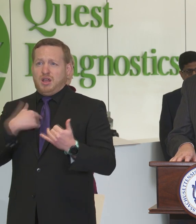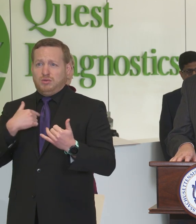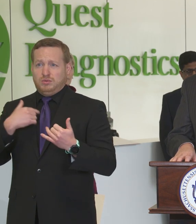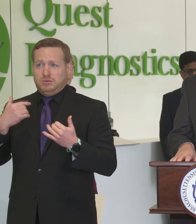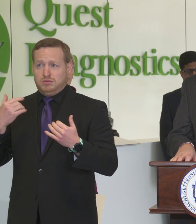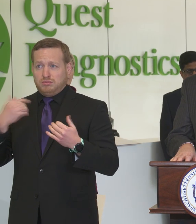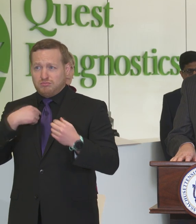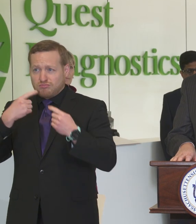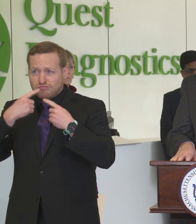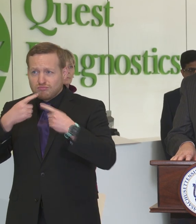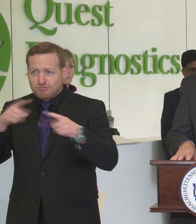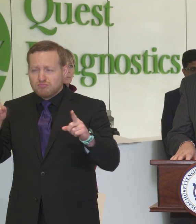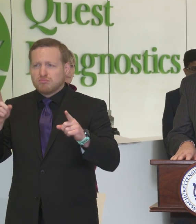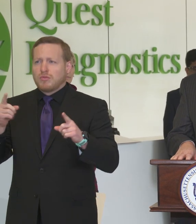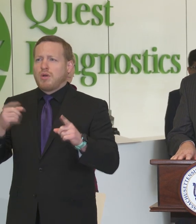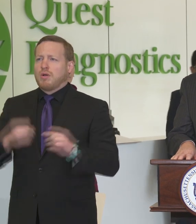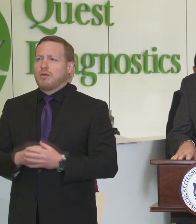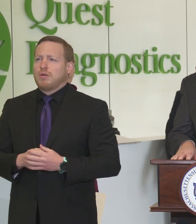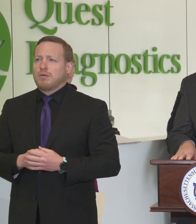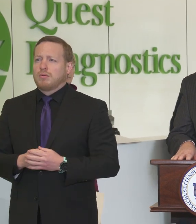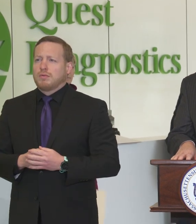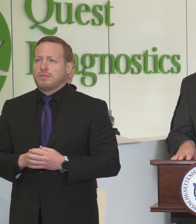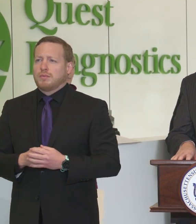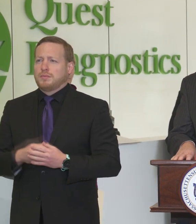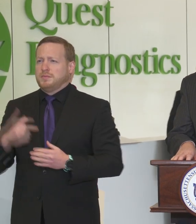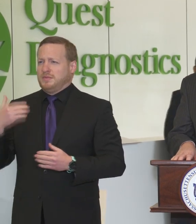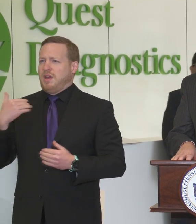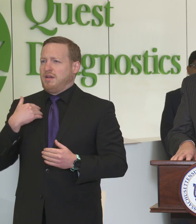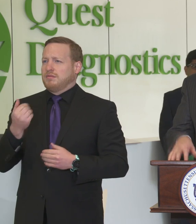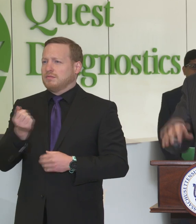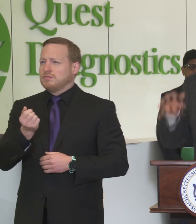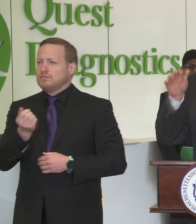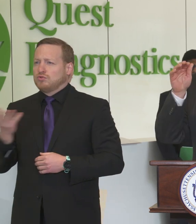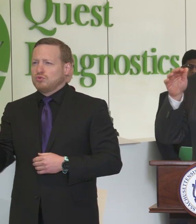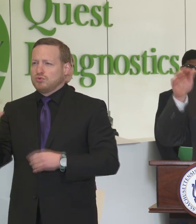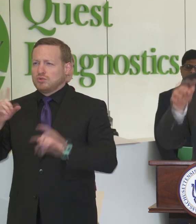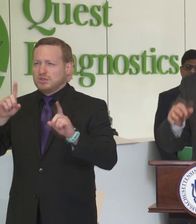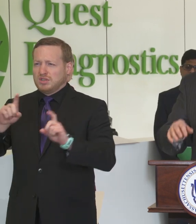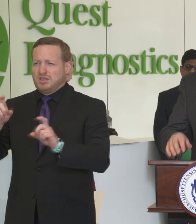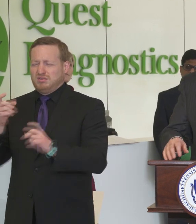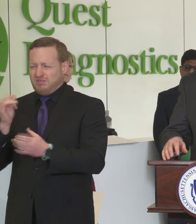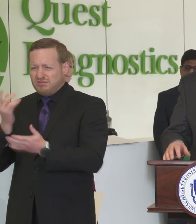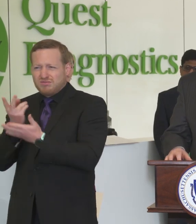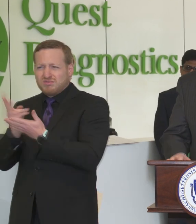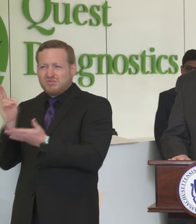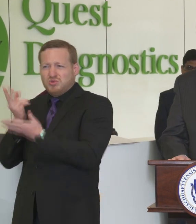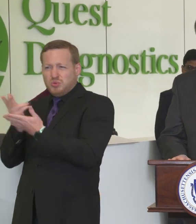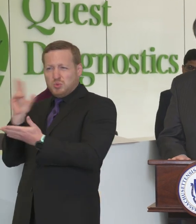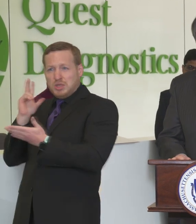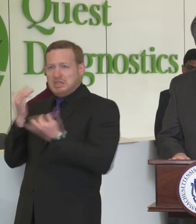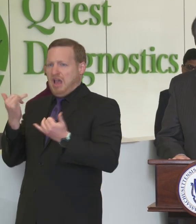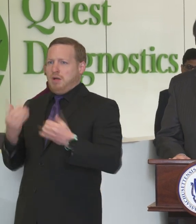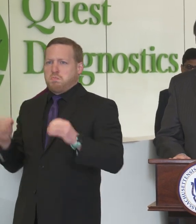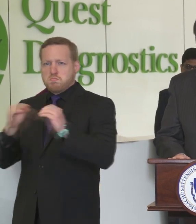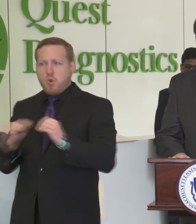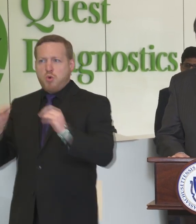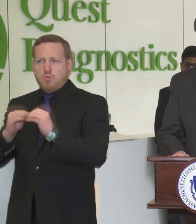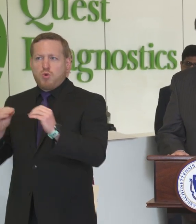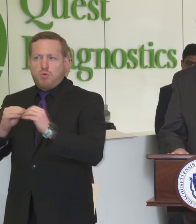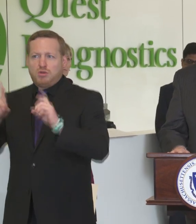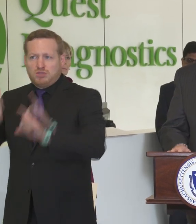testing, has gone from a very low number back in early March to a much more significant number. I'm proud to say by the end of this